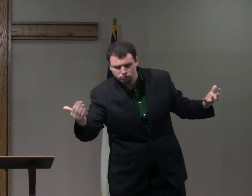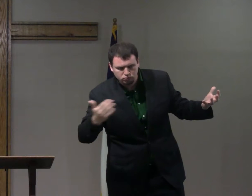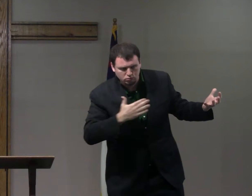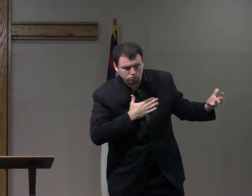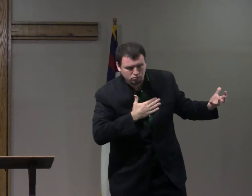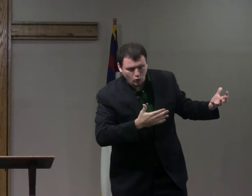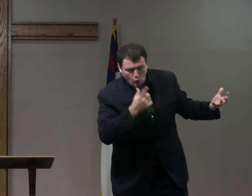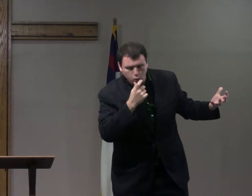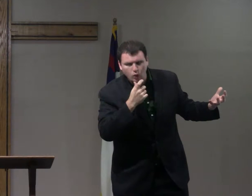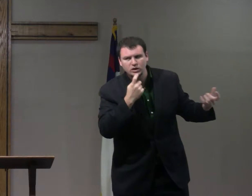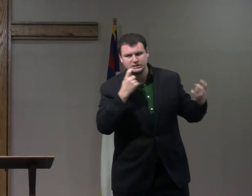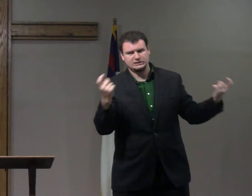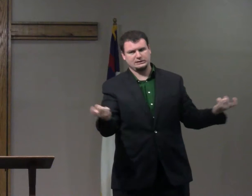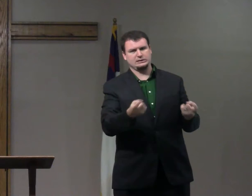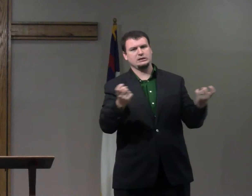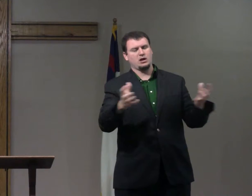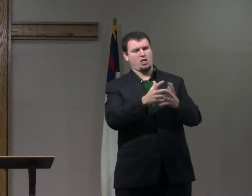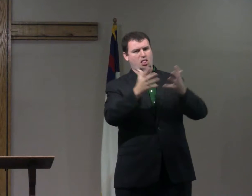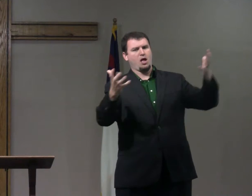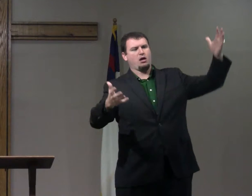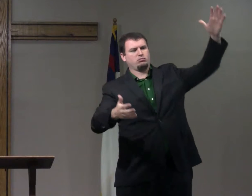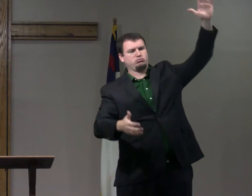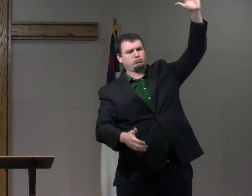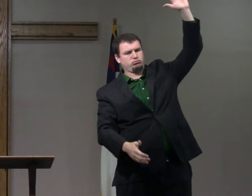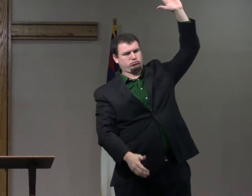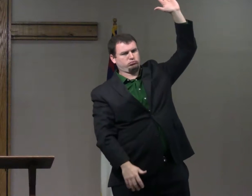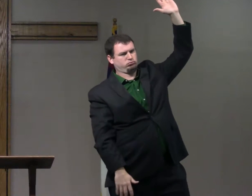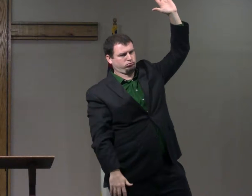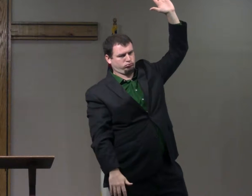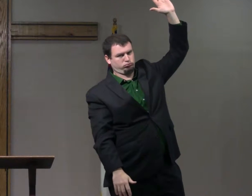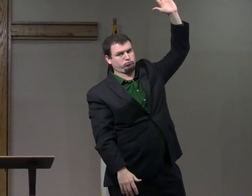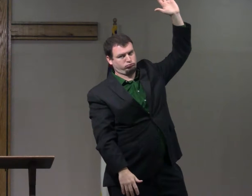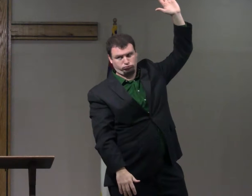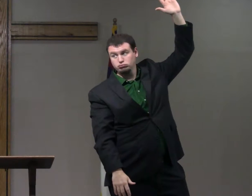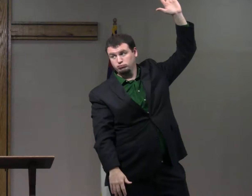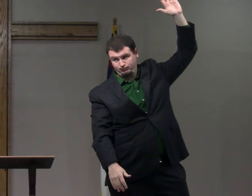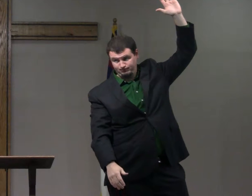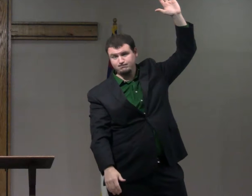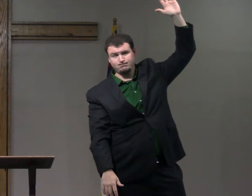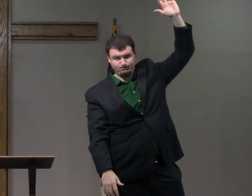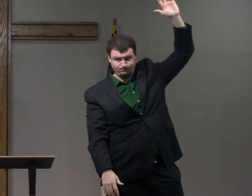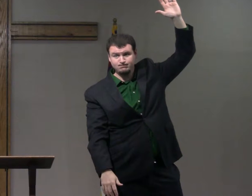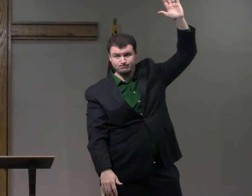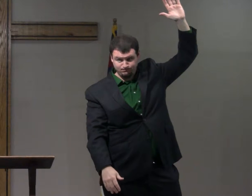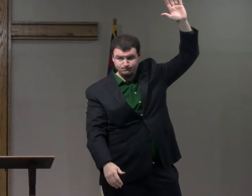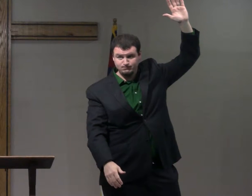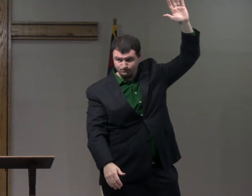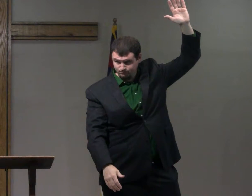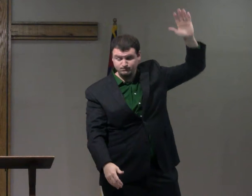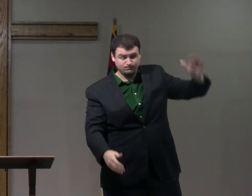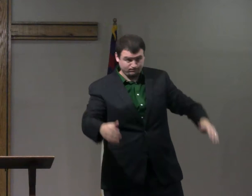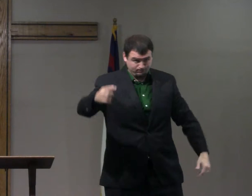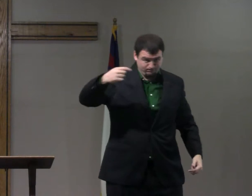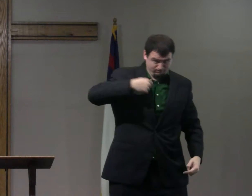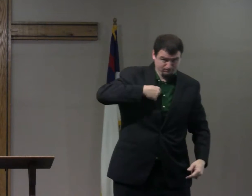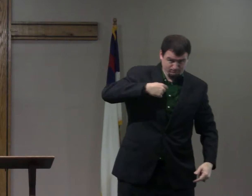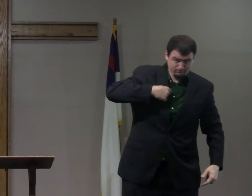Who's willing to admit that, oh, I have sinned a lot? Who will admit that? Who will say, yes, I have sinned a